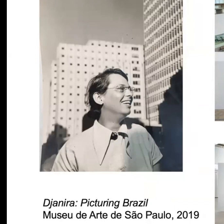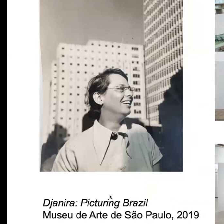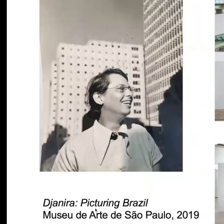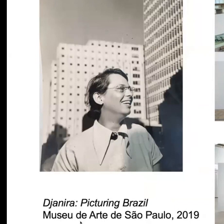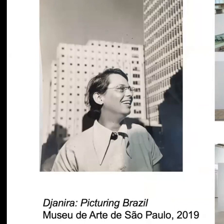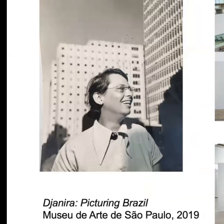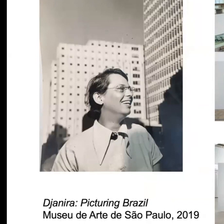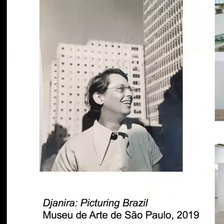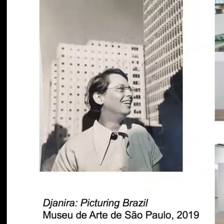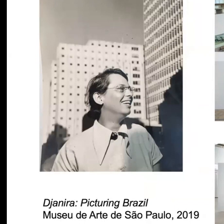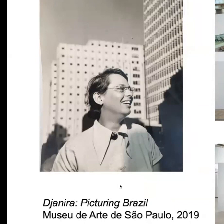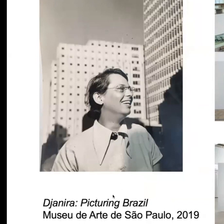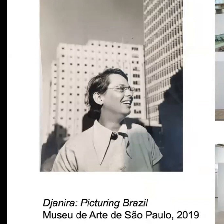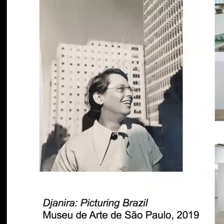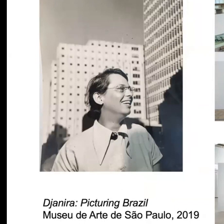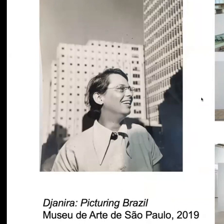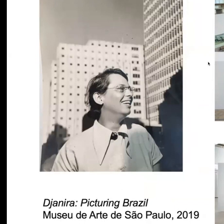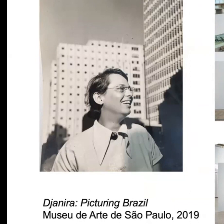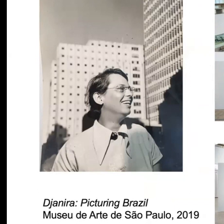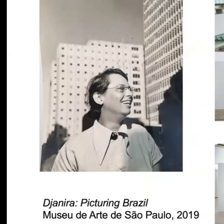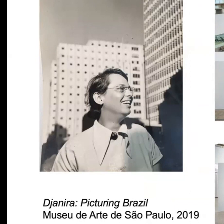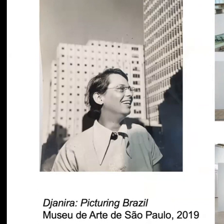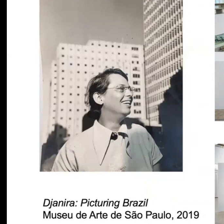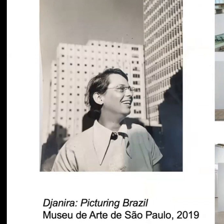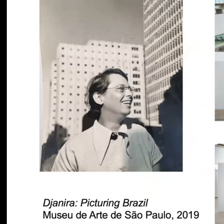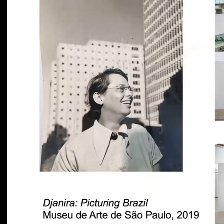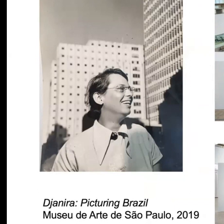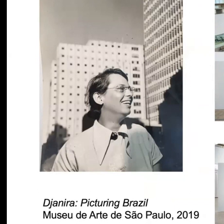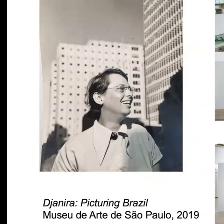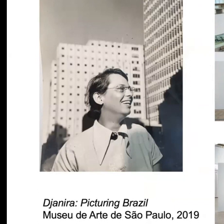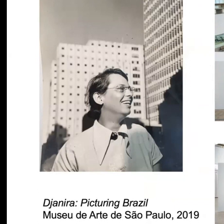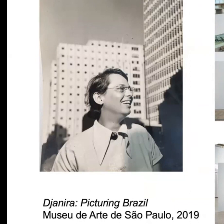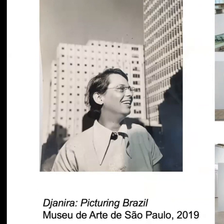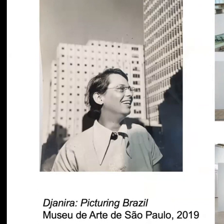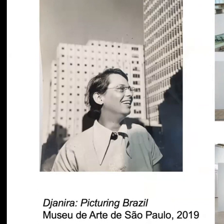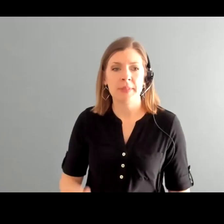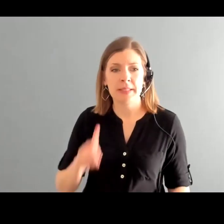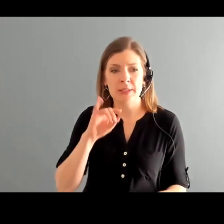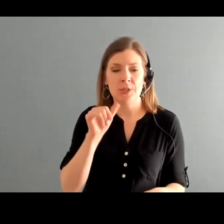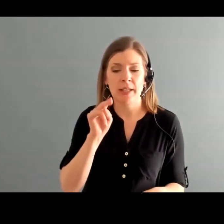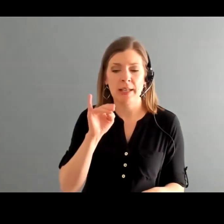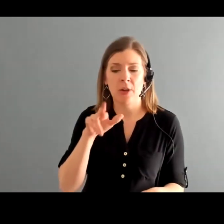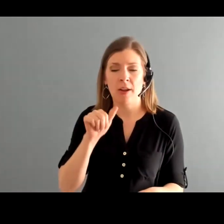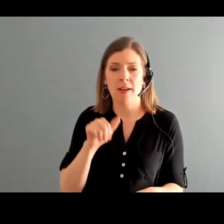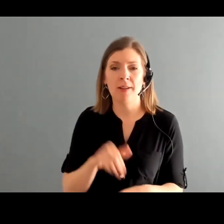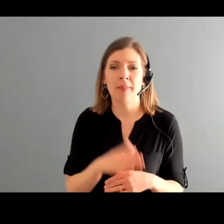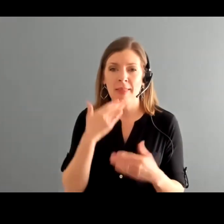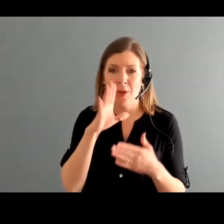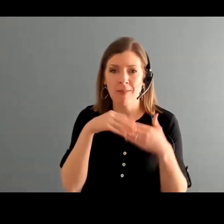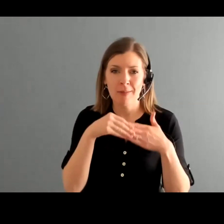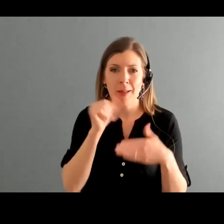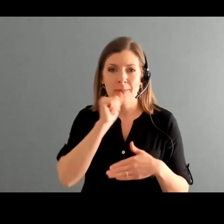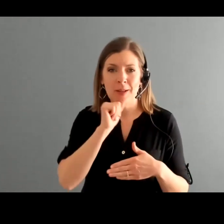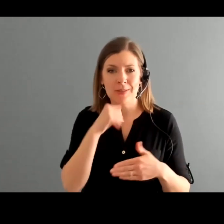use my slides for the Janira. And I appreciate everybody's flexibility and patience as I go through